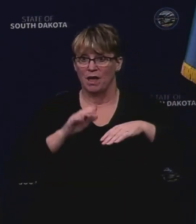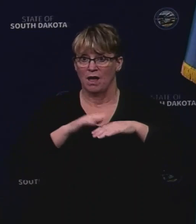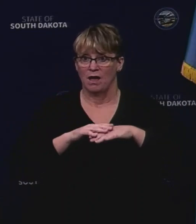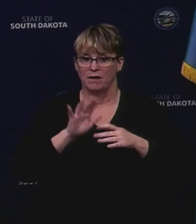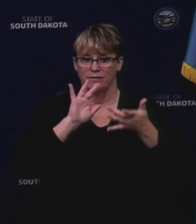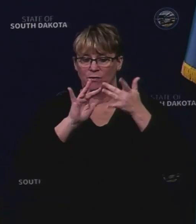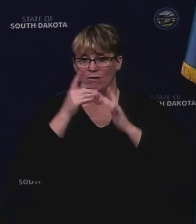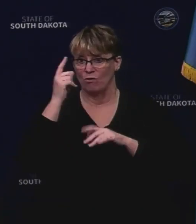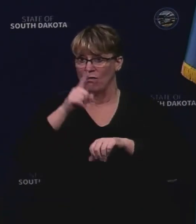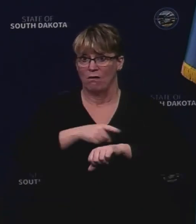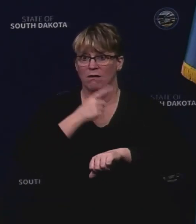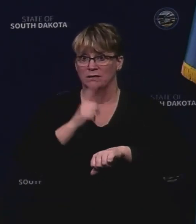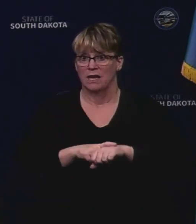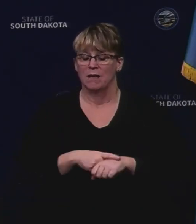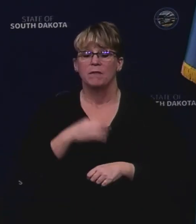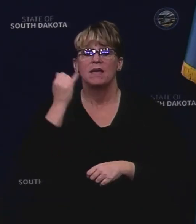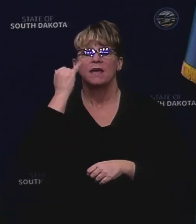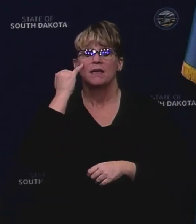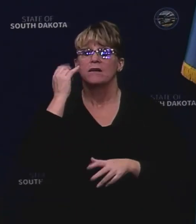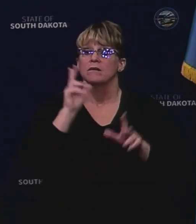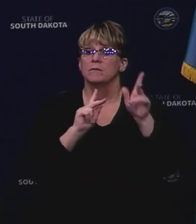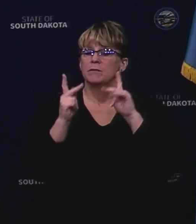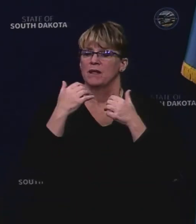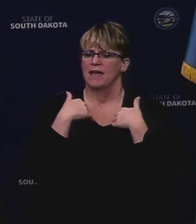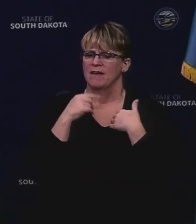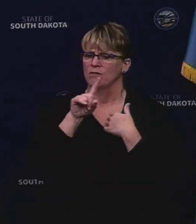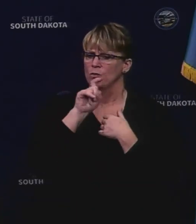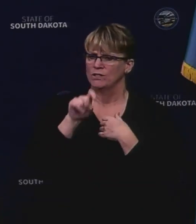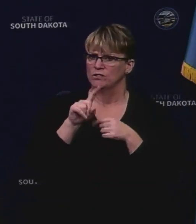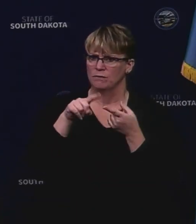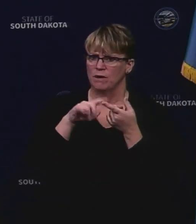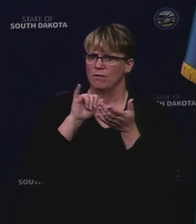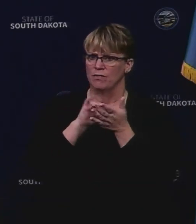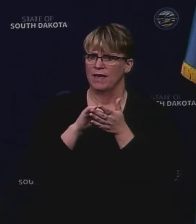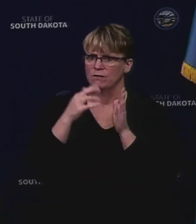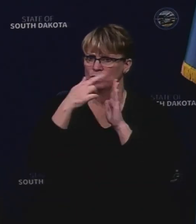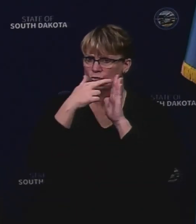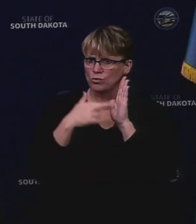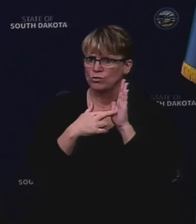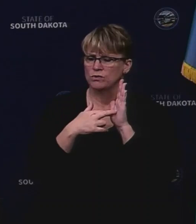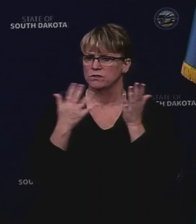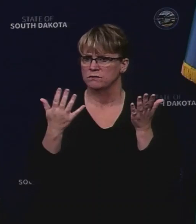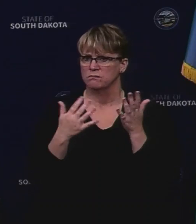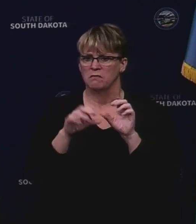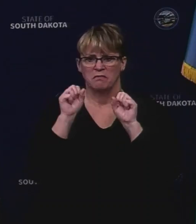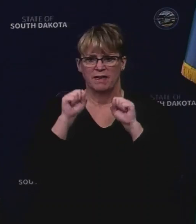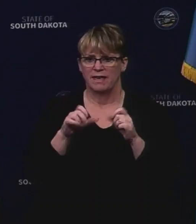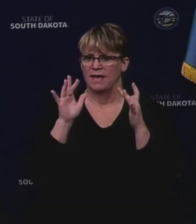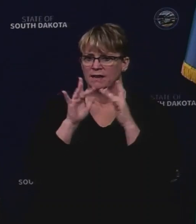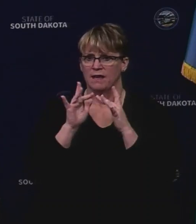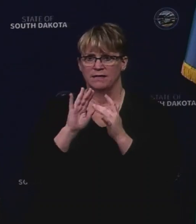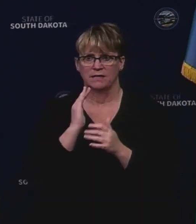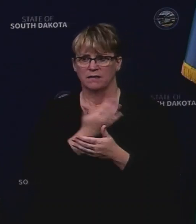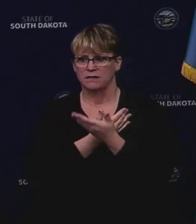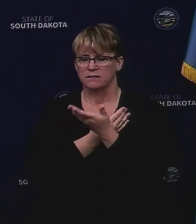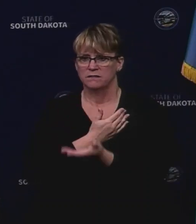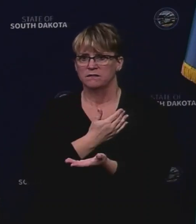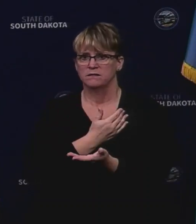time. If individuals do have questions about those guidelines, they are more than able to contact